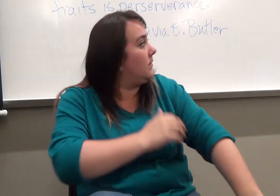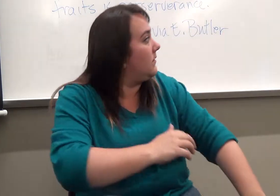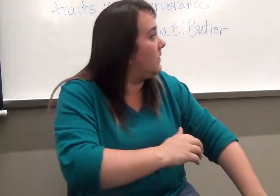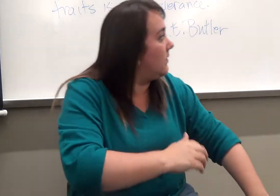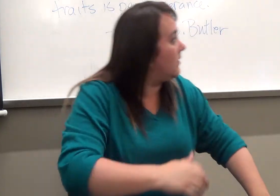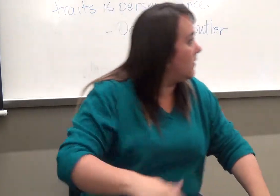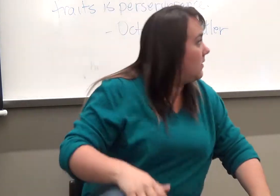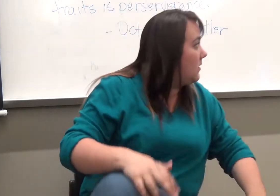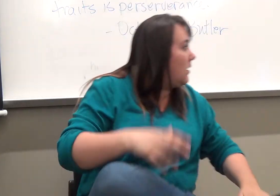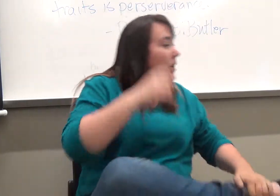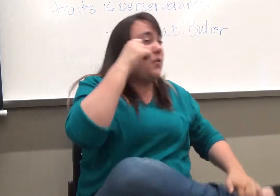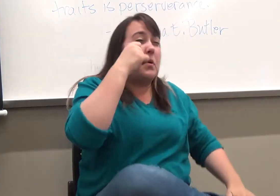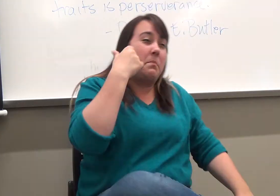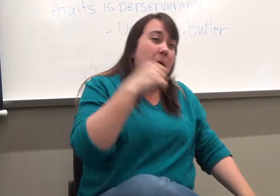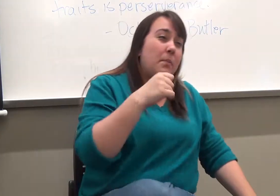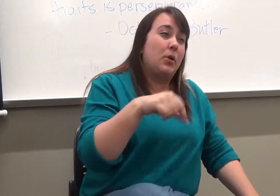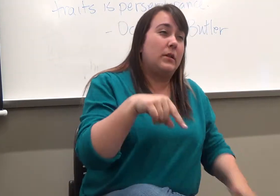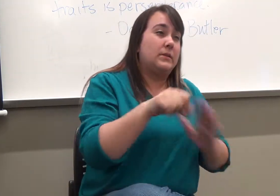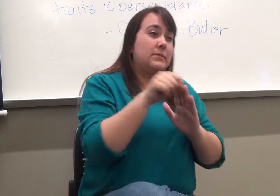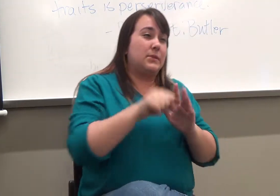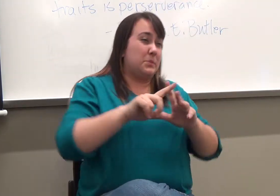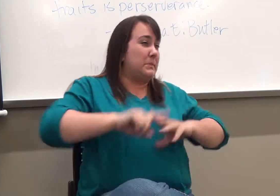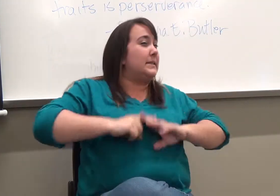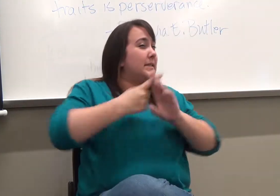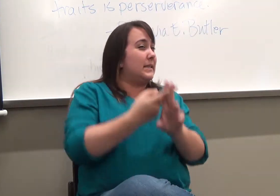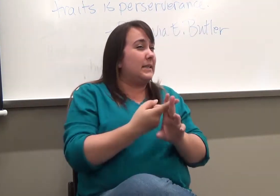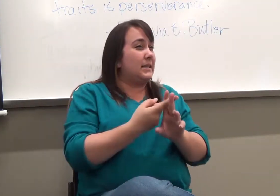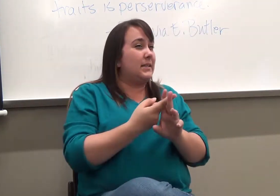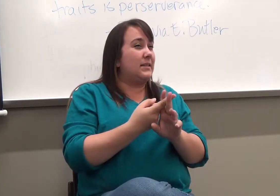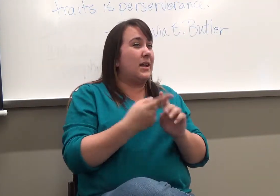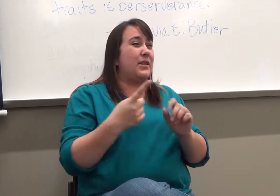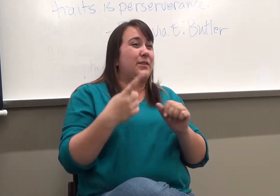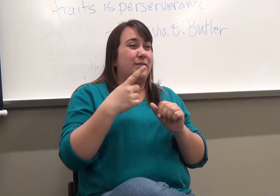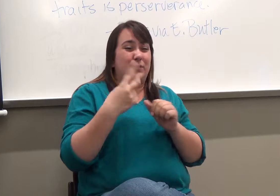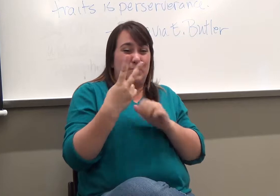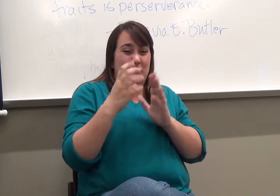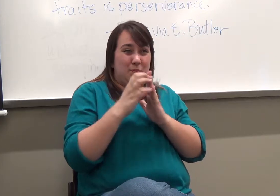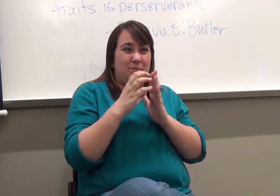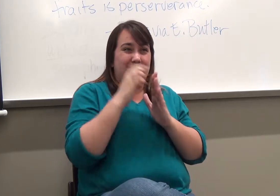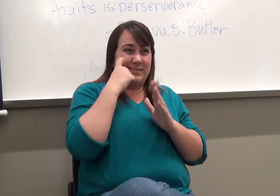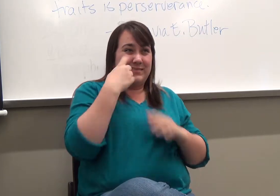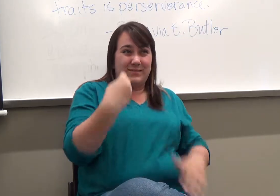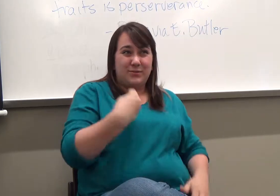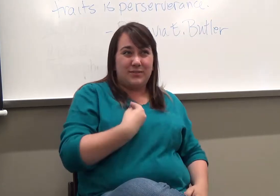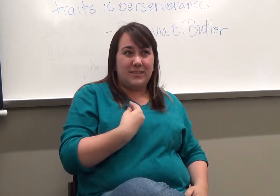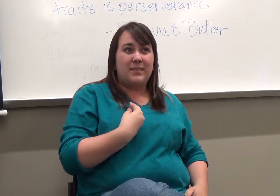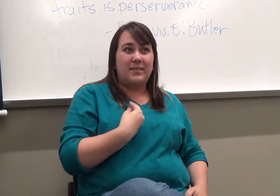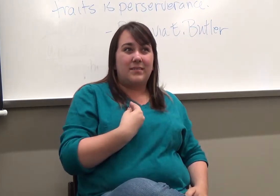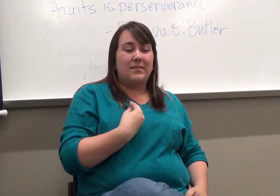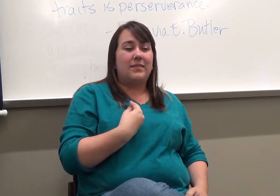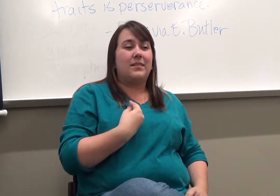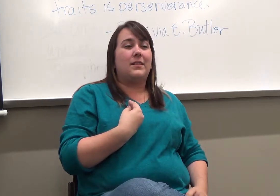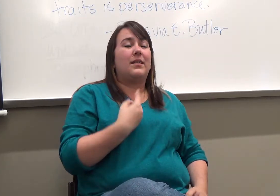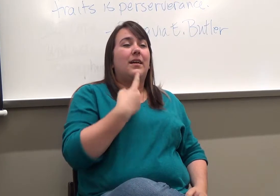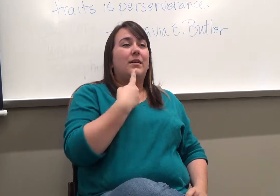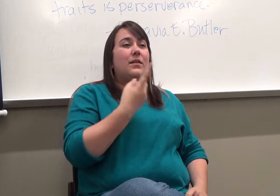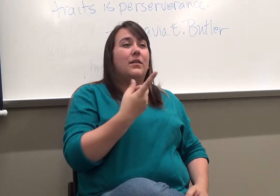Remember at the beginning of the semester, and for these 2 papers you just turned in, I said that I wanted